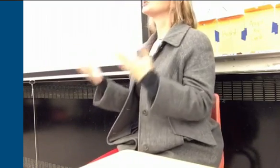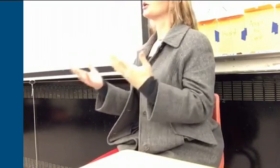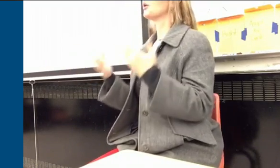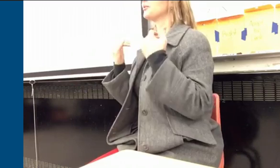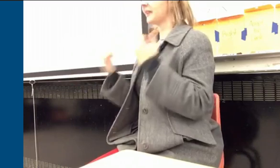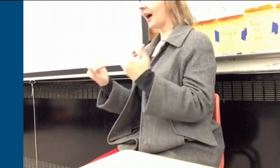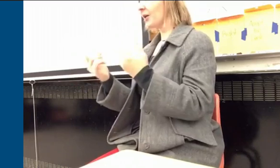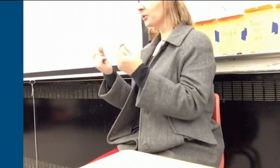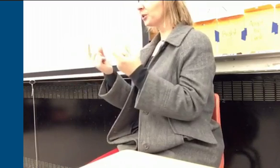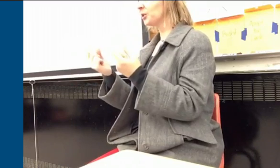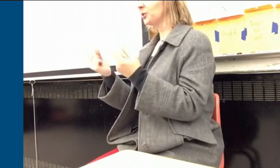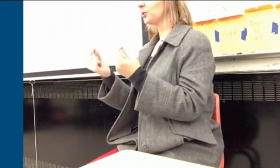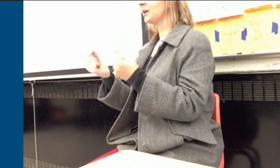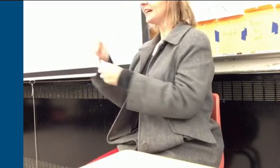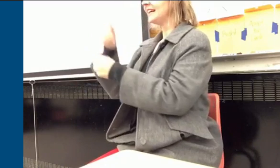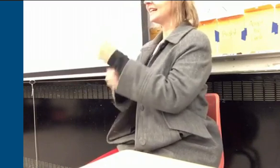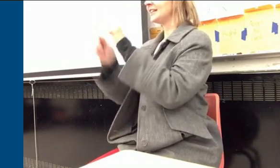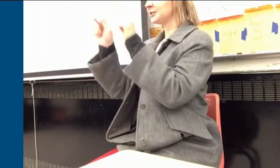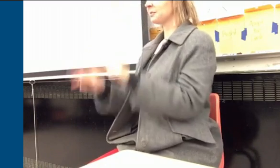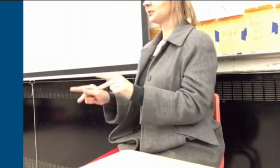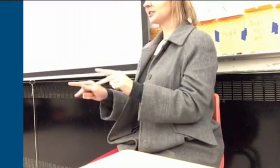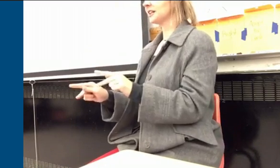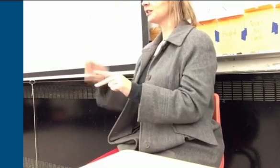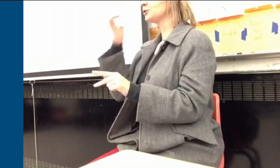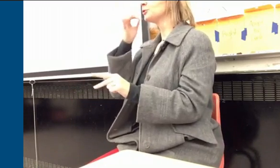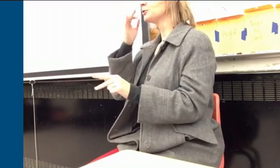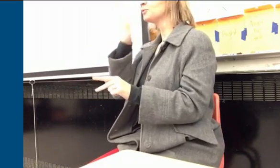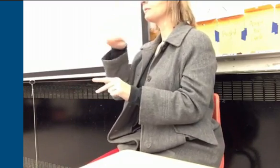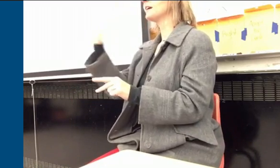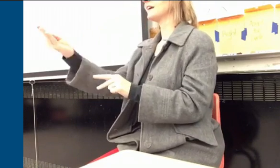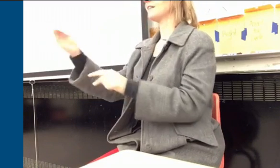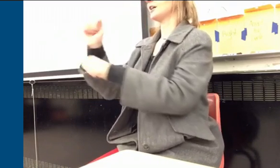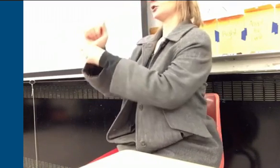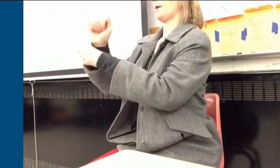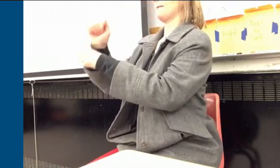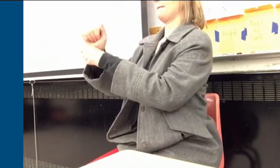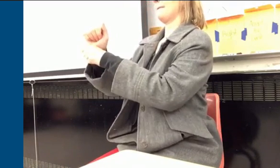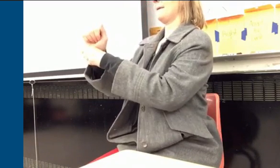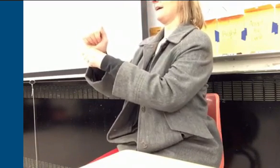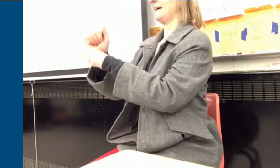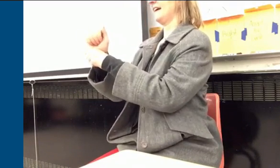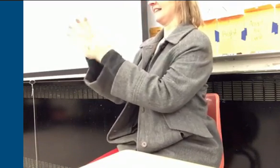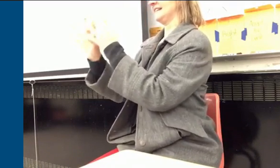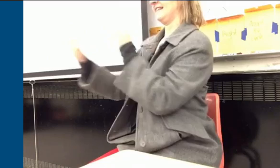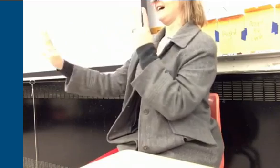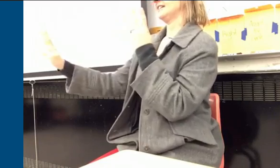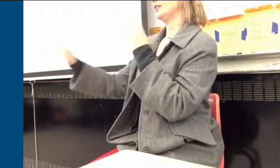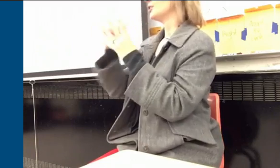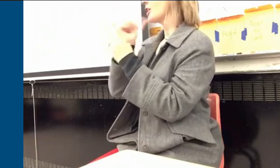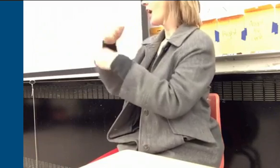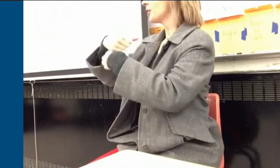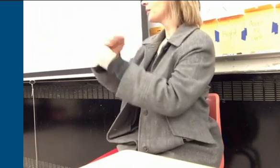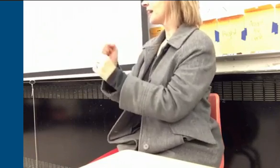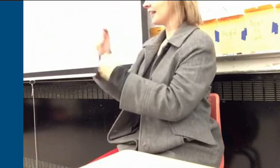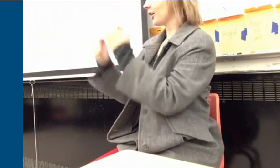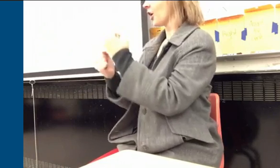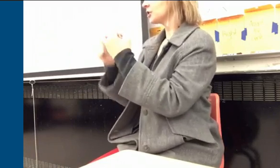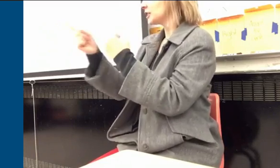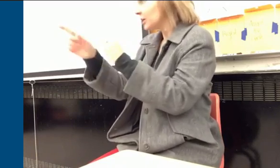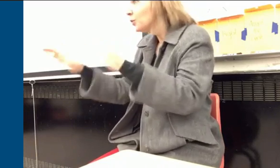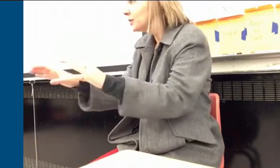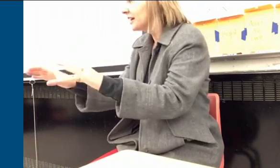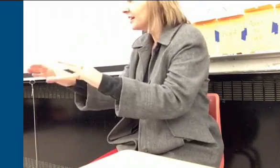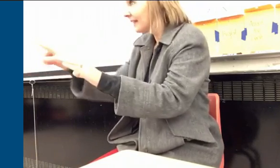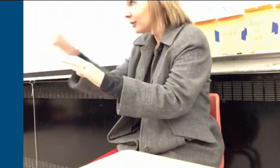what you are going to do. Each person is about to be given a job on this assembly line. You are not creating the cars that you did